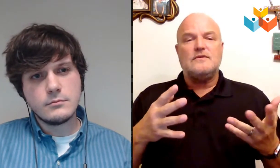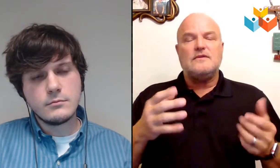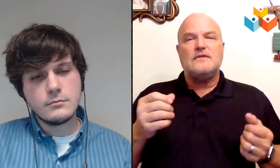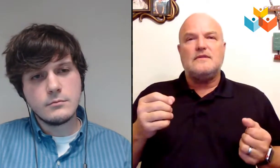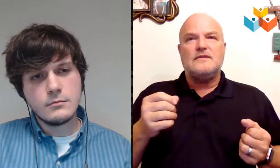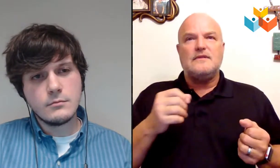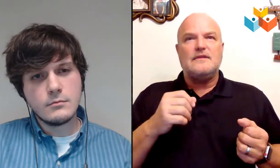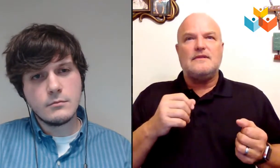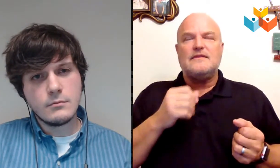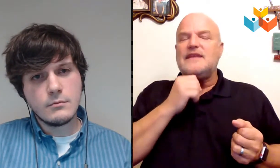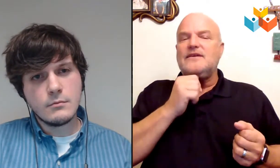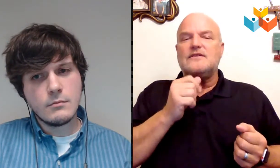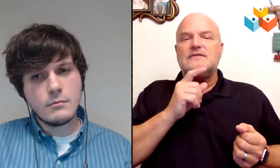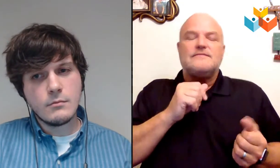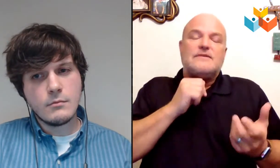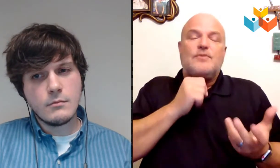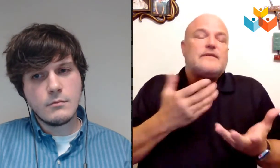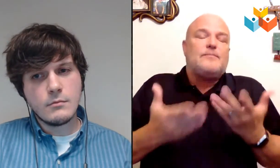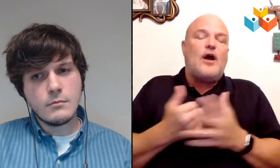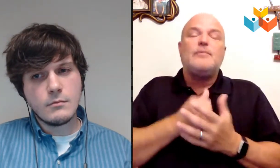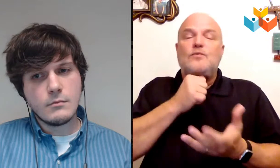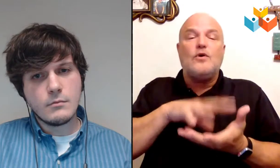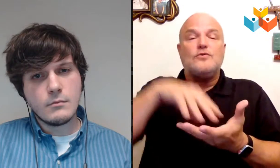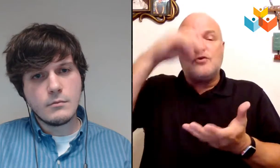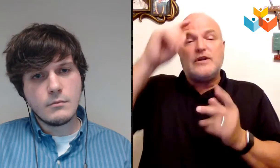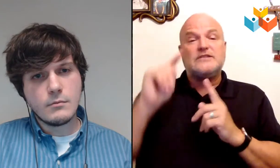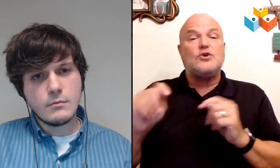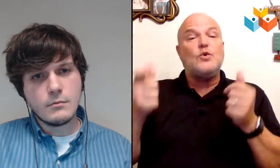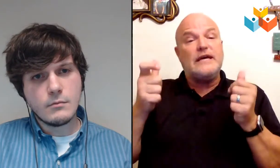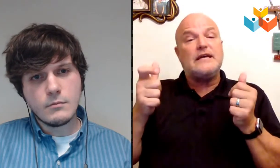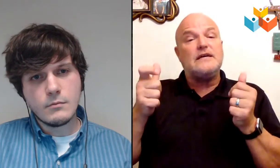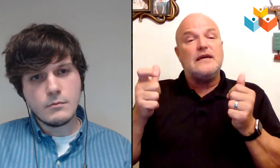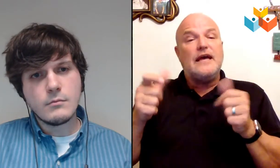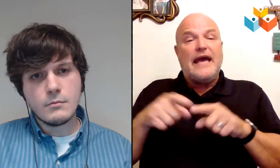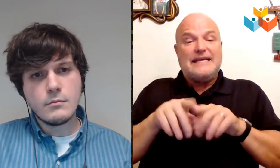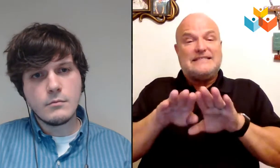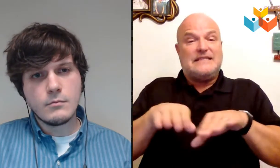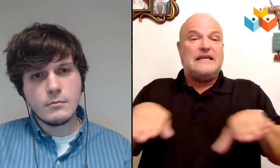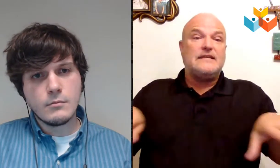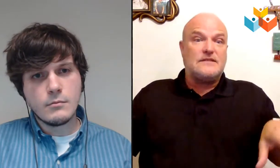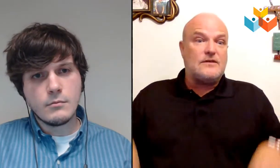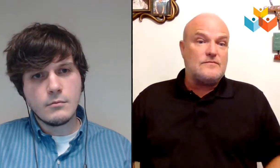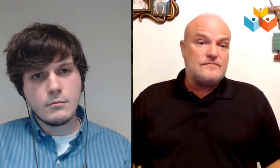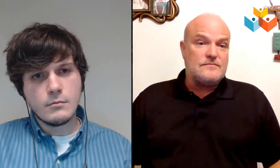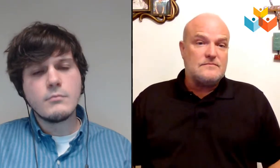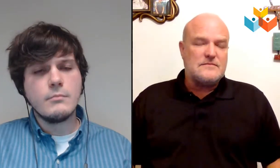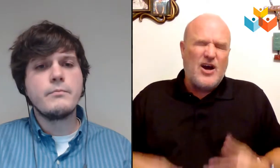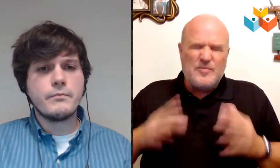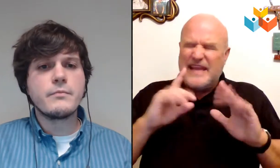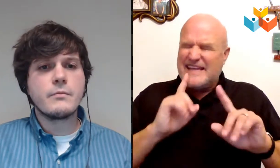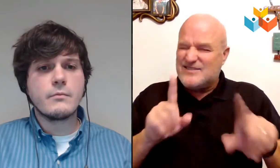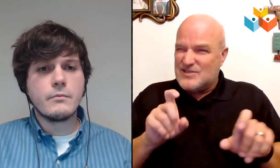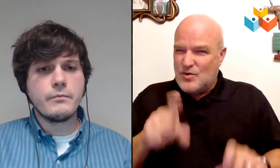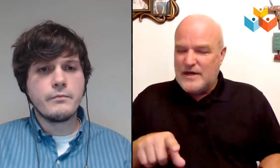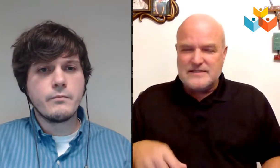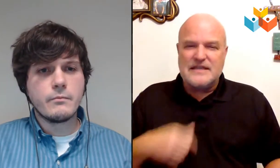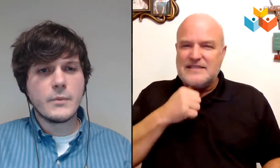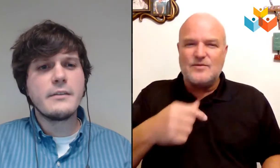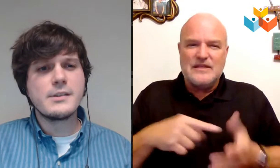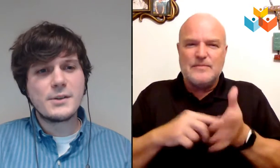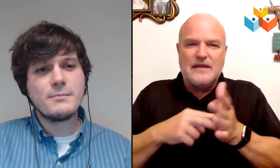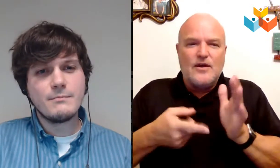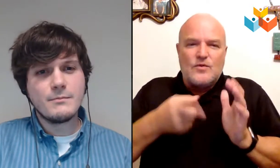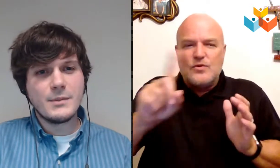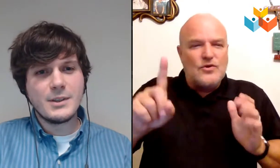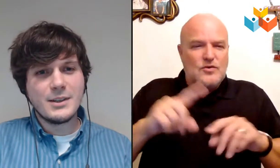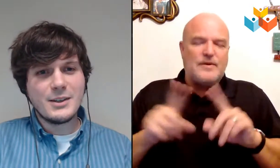So they probably won't learn as quick as the kids do. I hope that answers the question. I